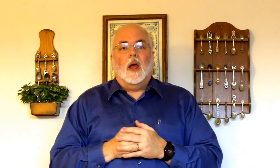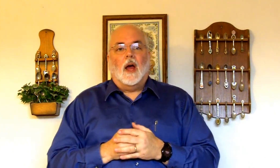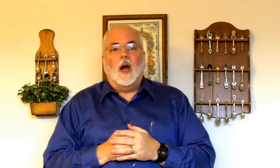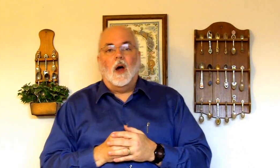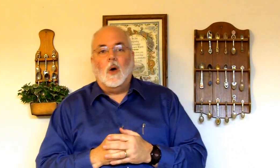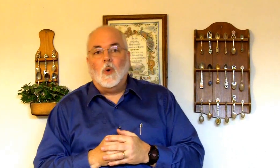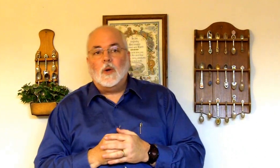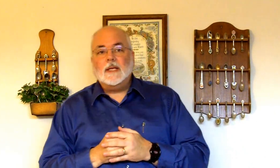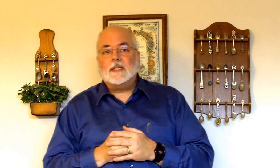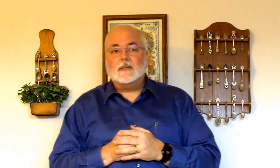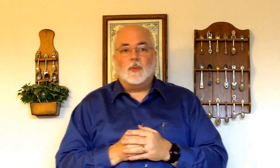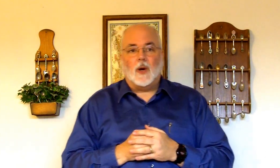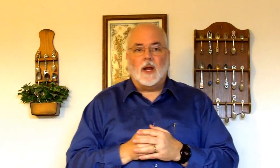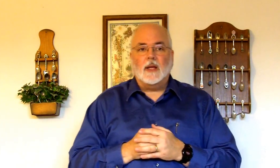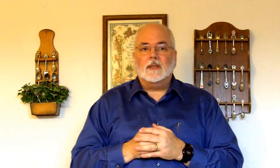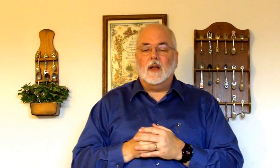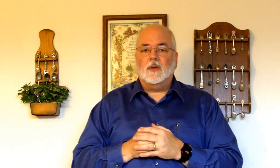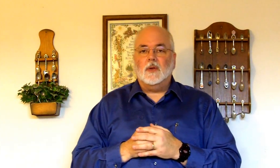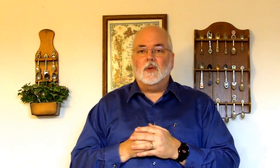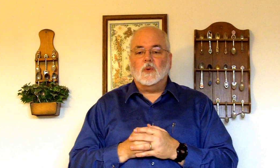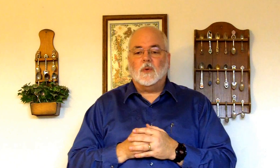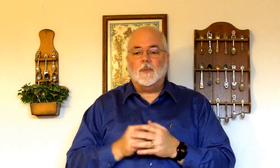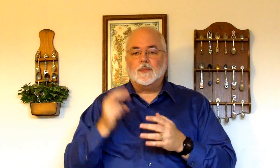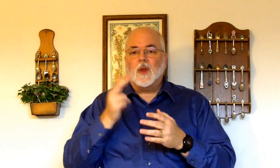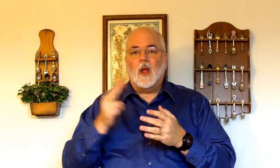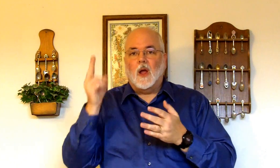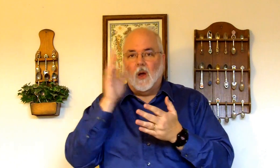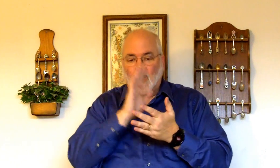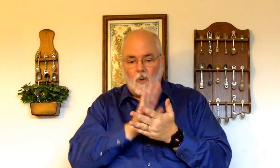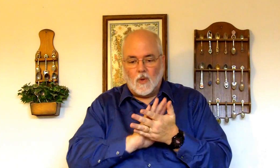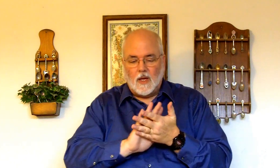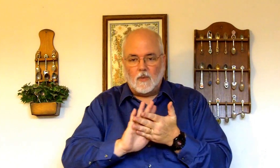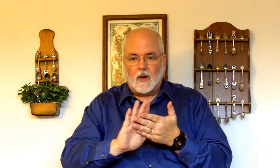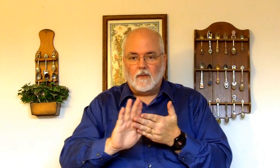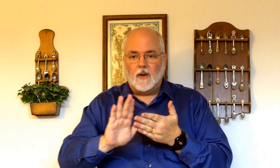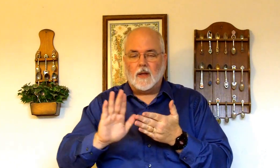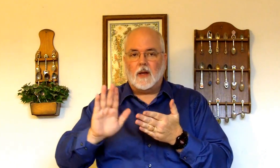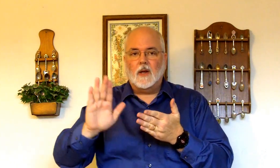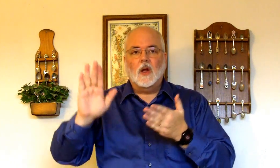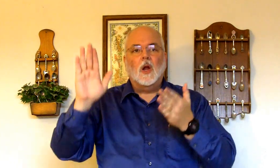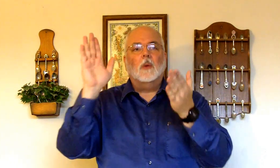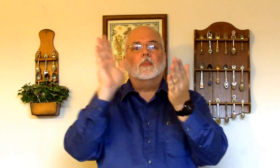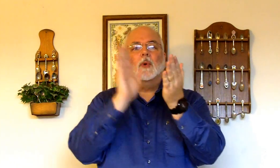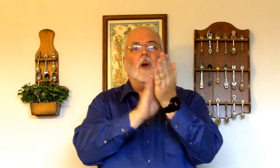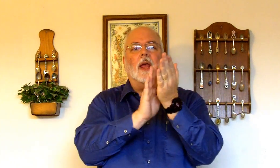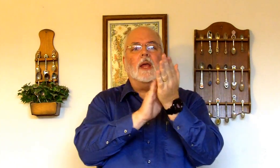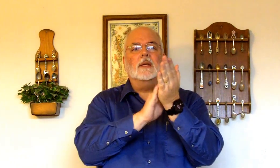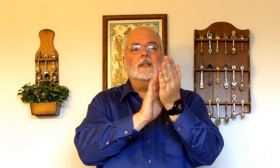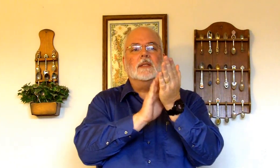A holy praise unto you. A holy, we already figured that. Praise.